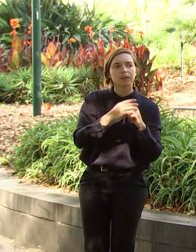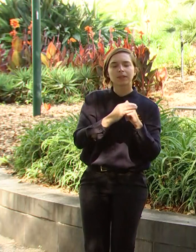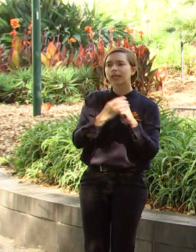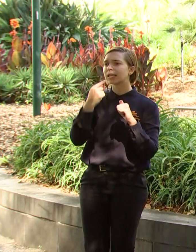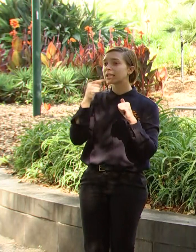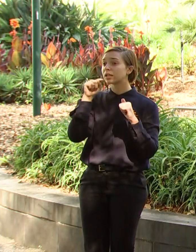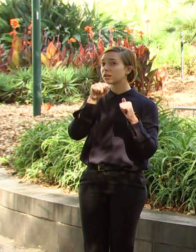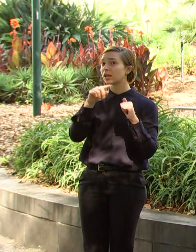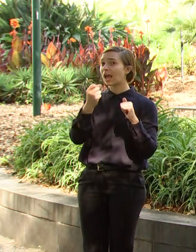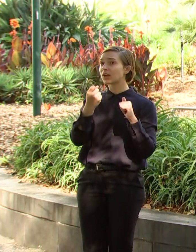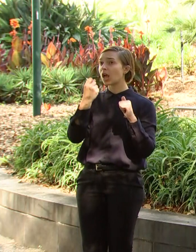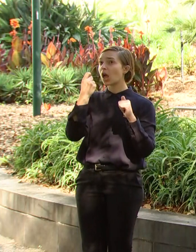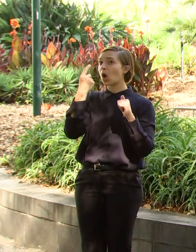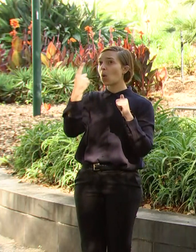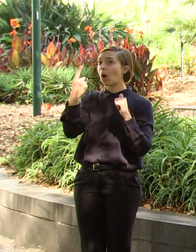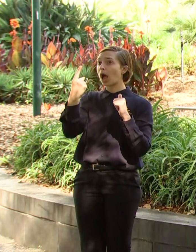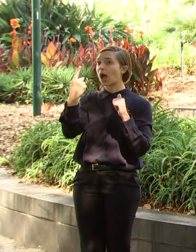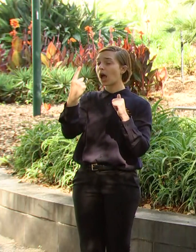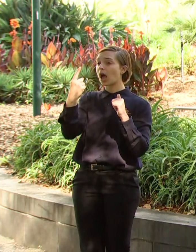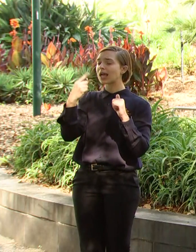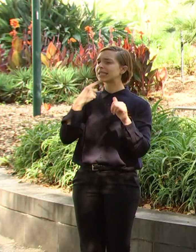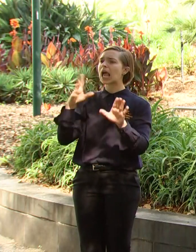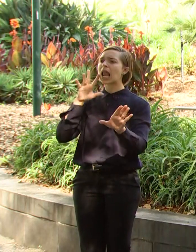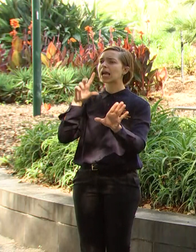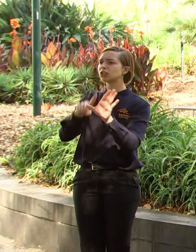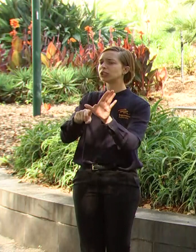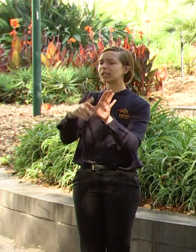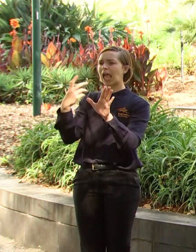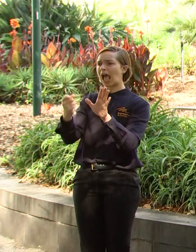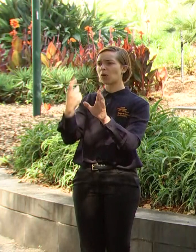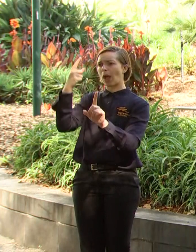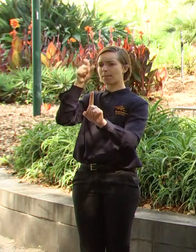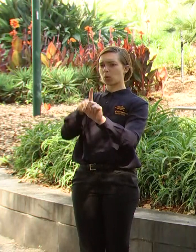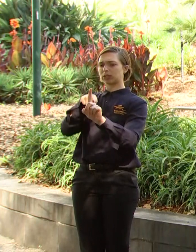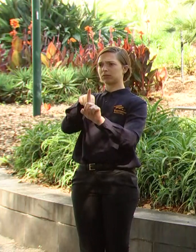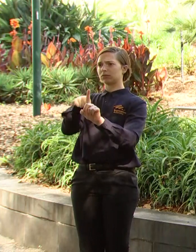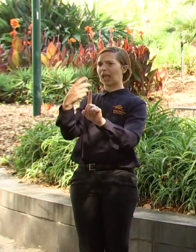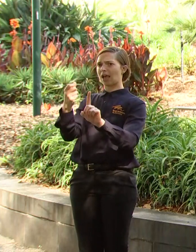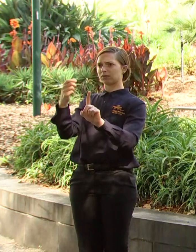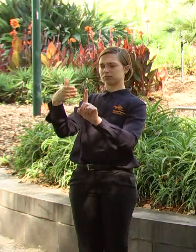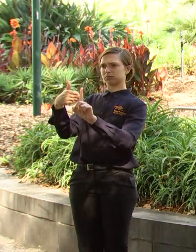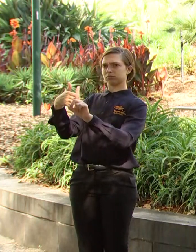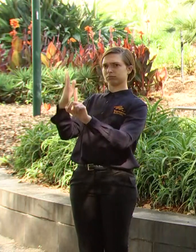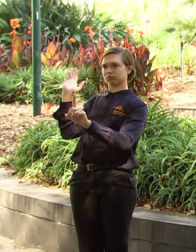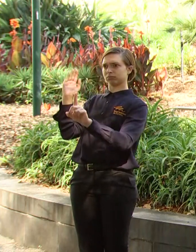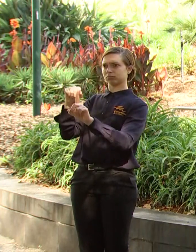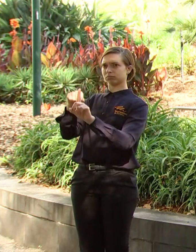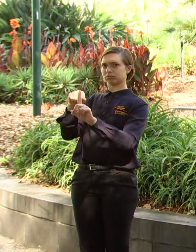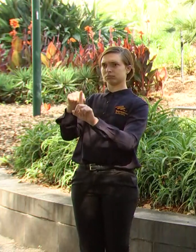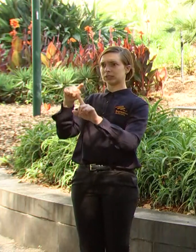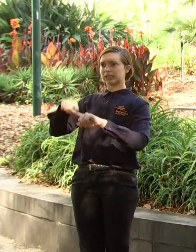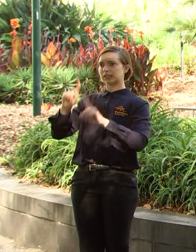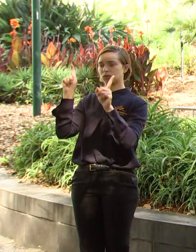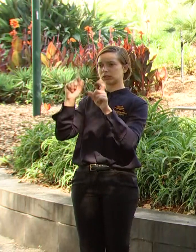escaped hotel quarantine in Victoria mid last year. I can't tell you anything about that. I'm not a genomics expert. The point I think if you're referring to the... You